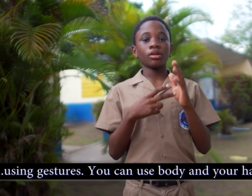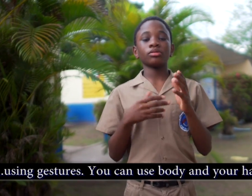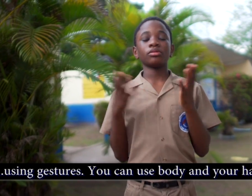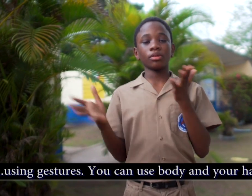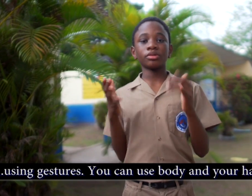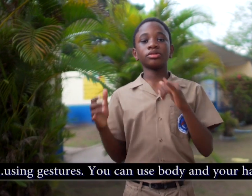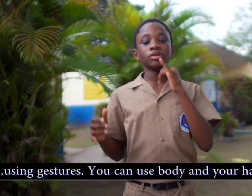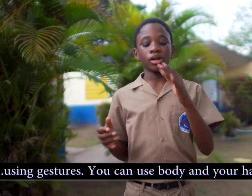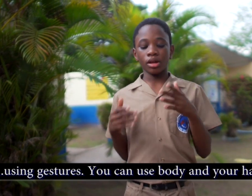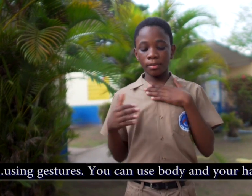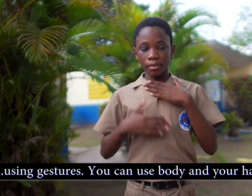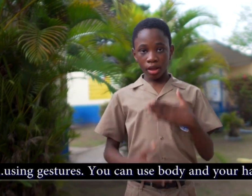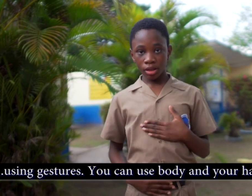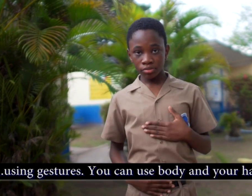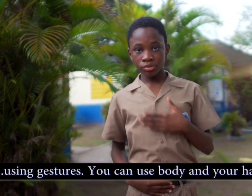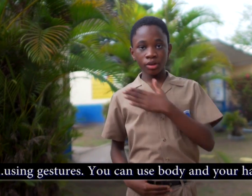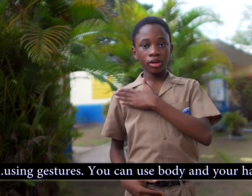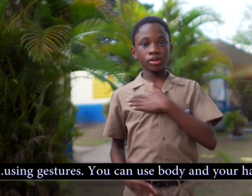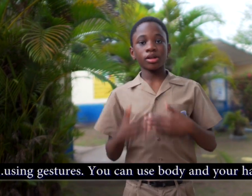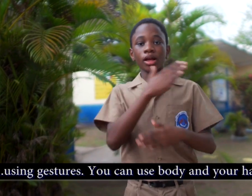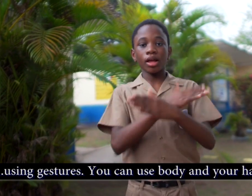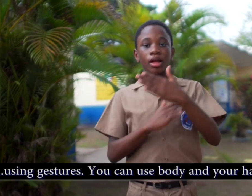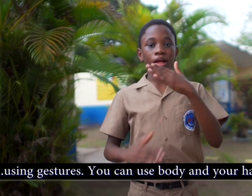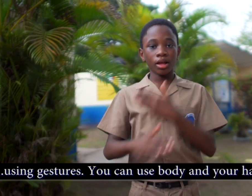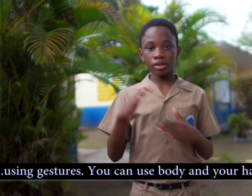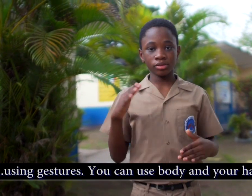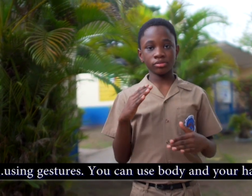You can use your body and your hands to speak.